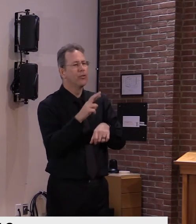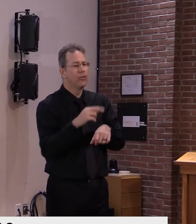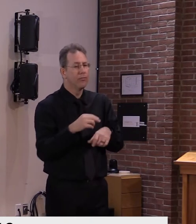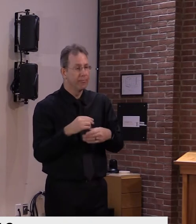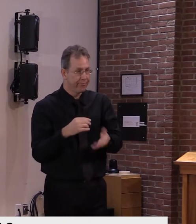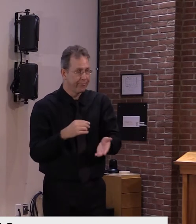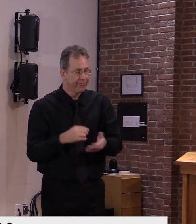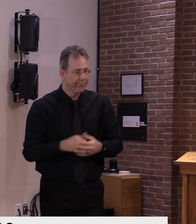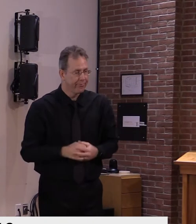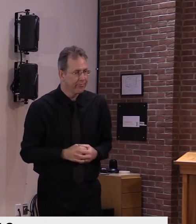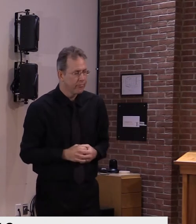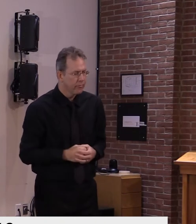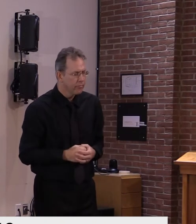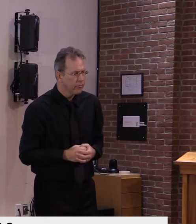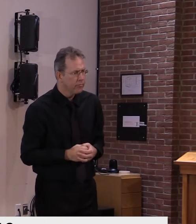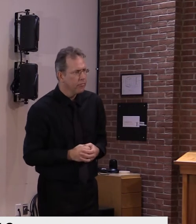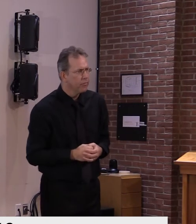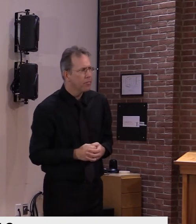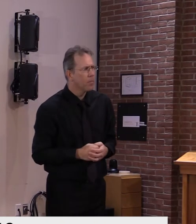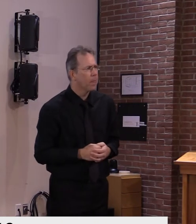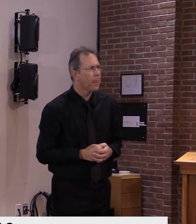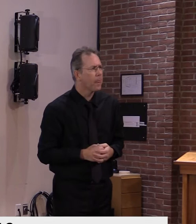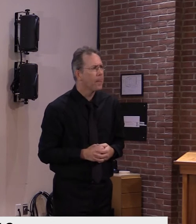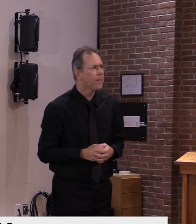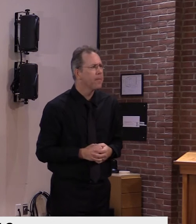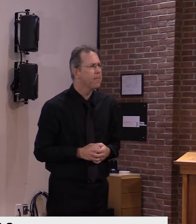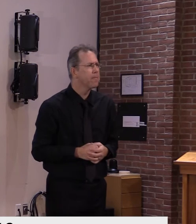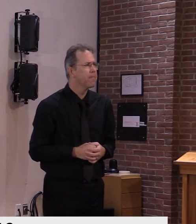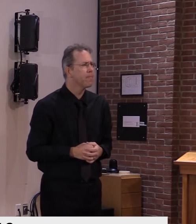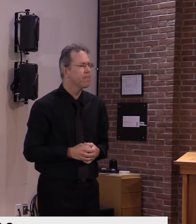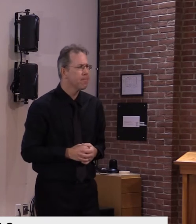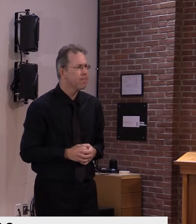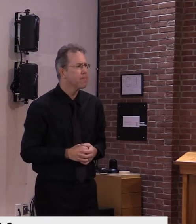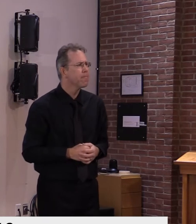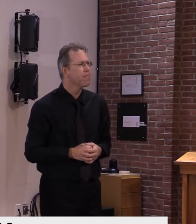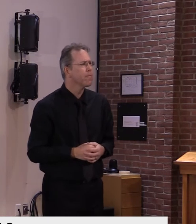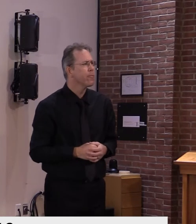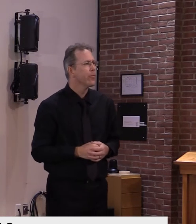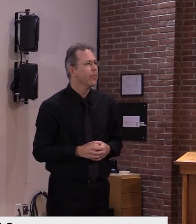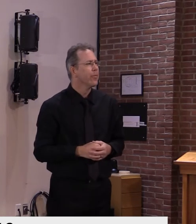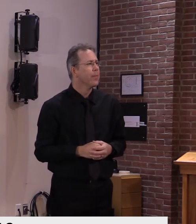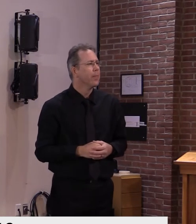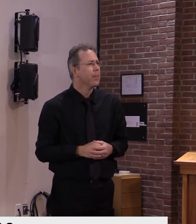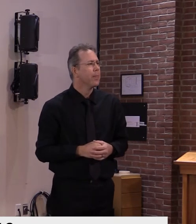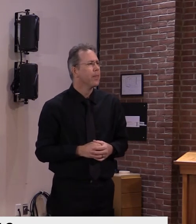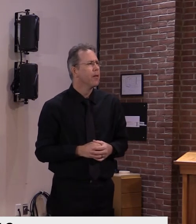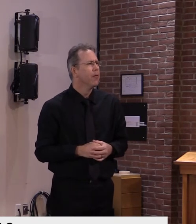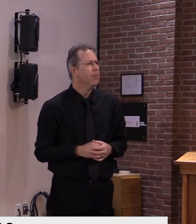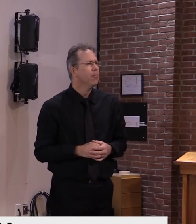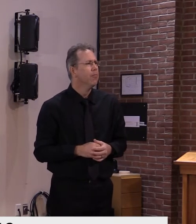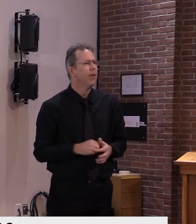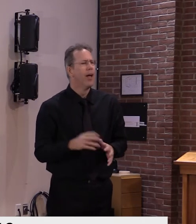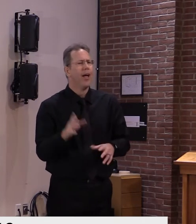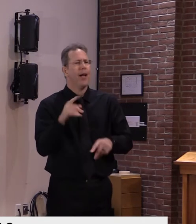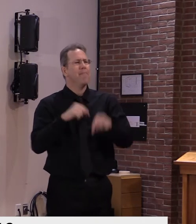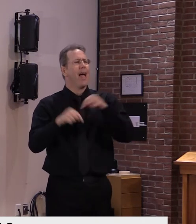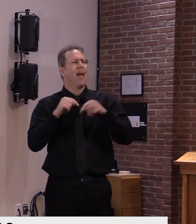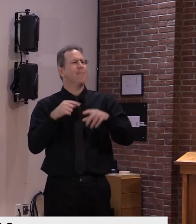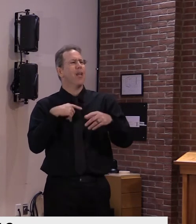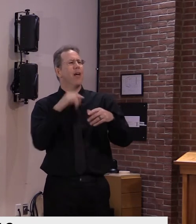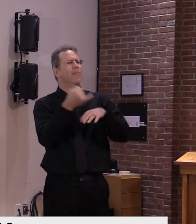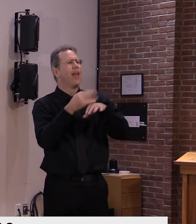My star 6 button seems to be soft. Can you all hear me now? Yeah, go ahead, Joel. We'll get back to you,